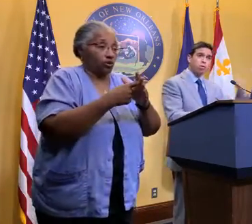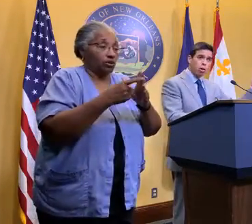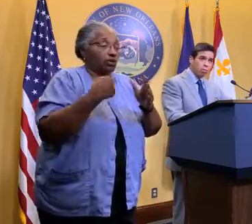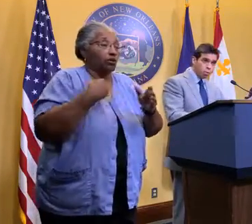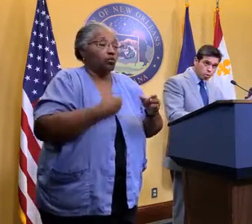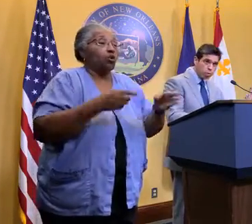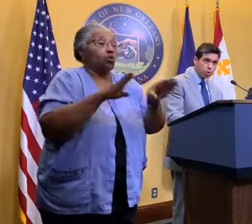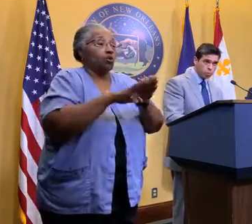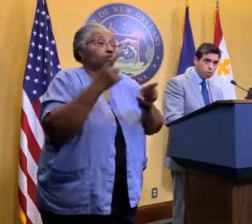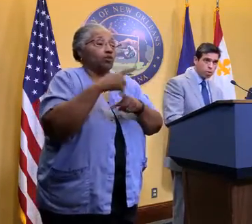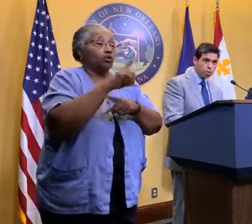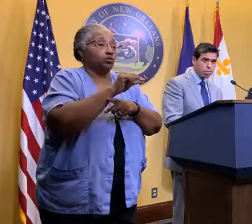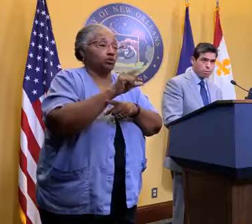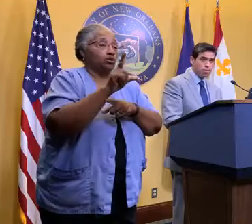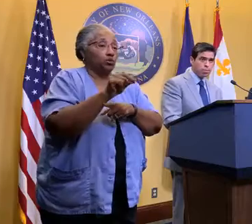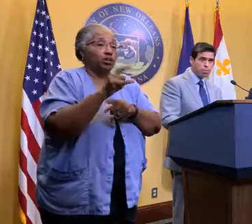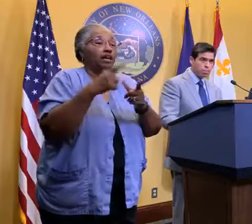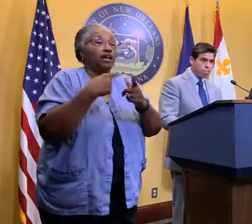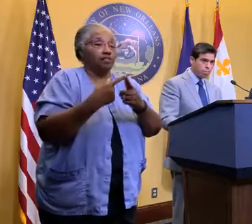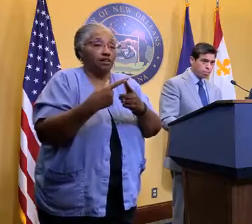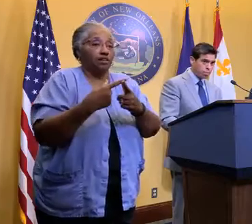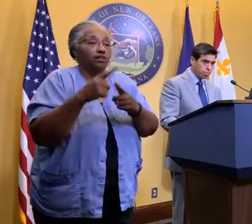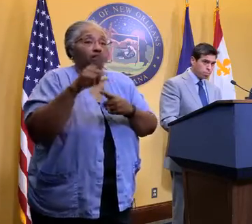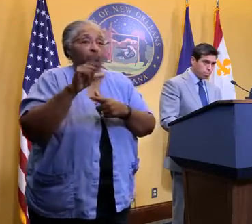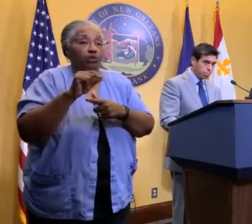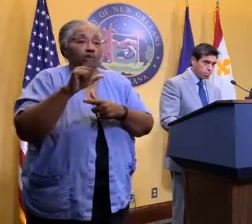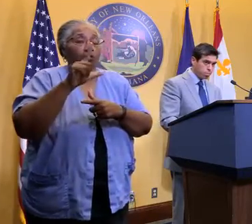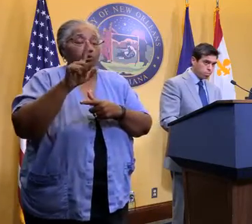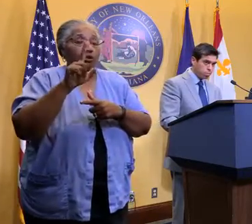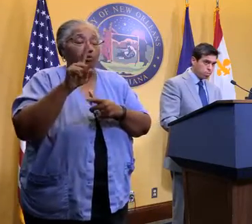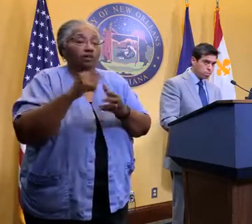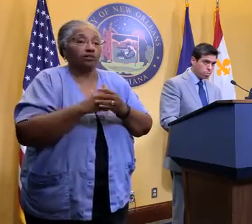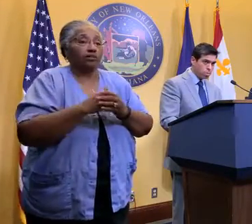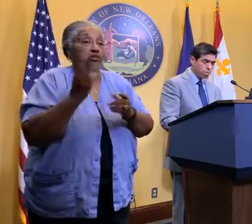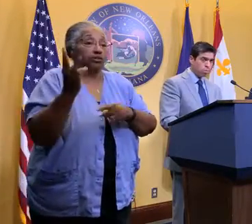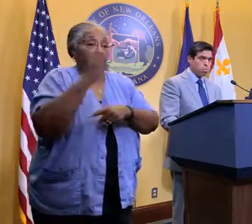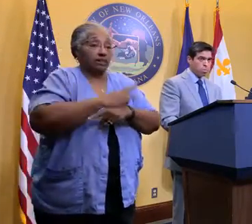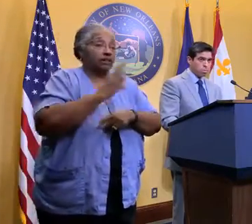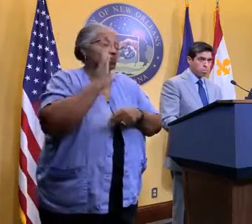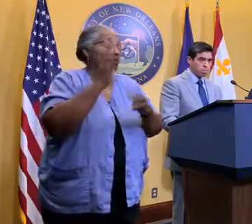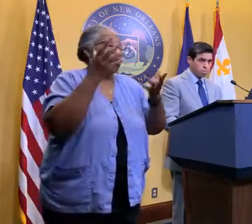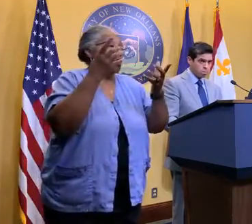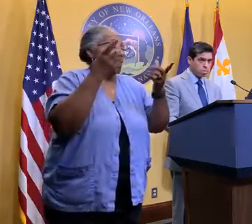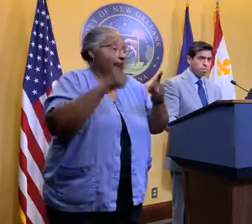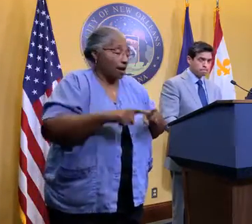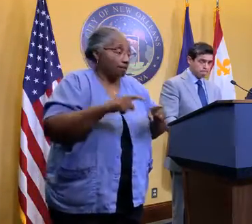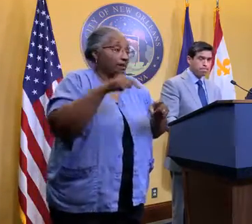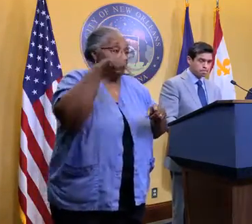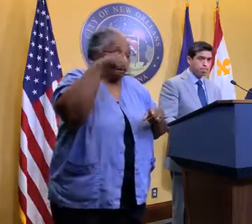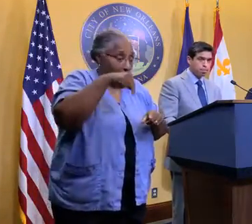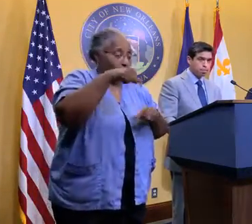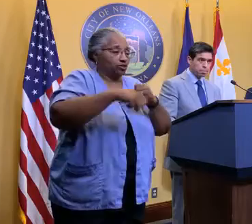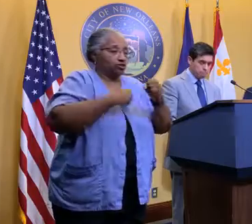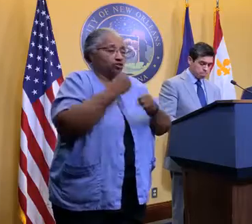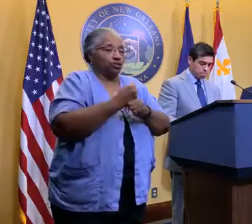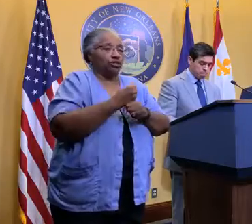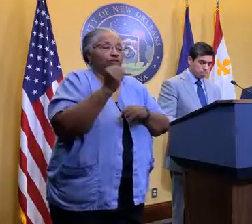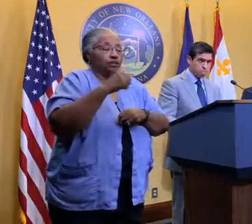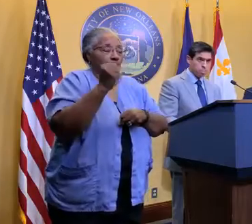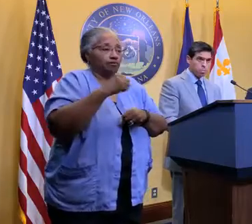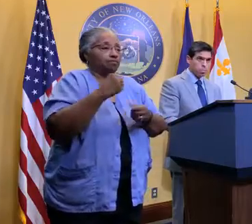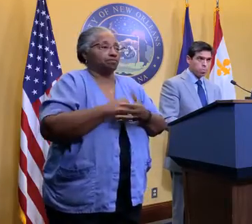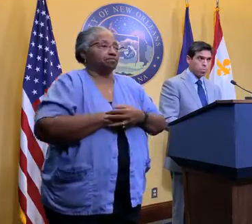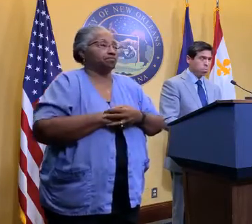2020 and then start for 2021. Okay, so these 6 days, you know, will happen over the course of this year? Okay. Yes.